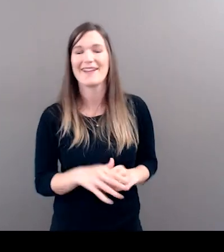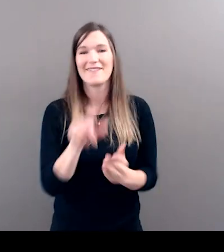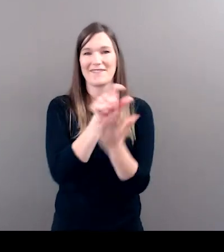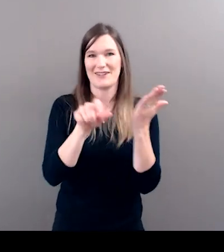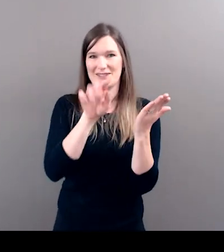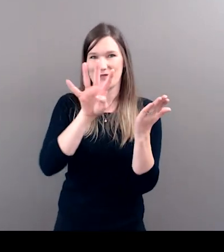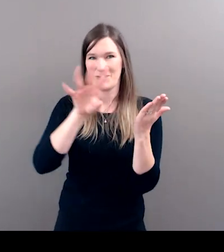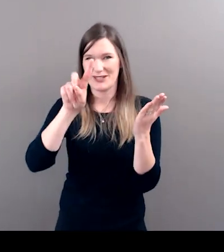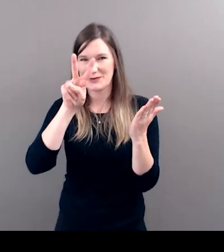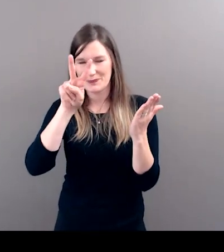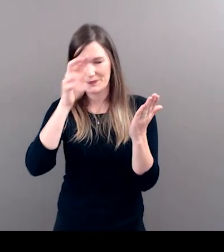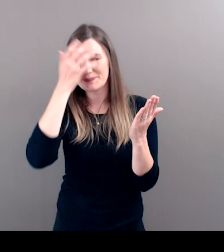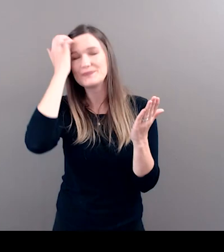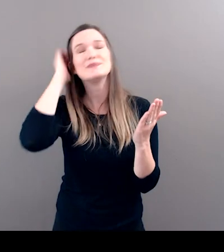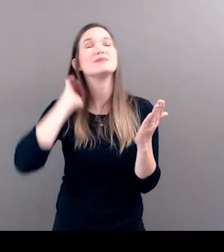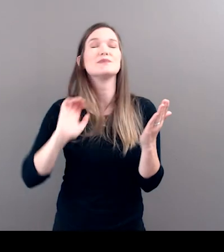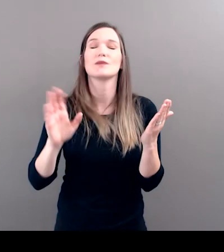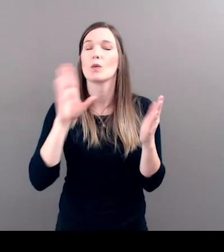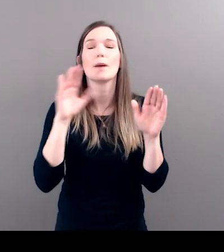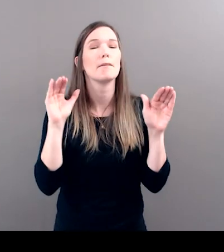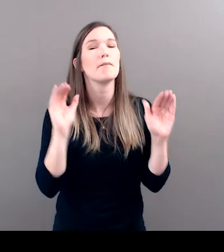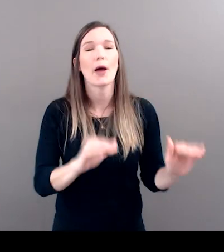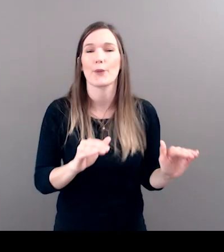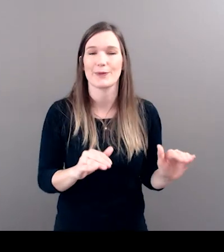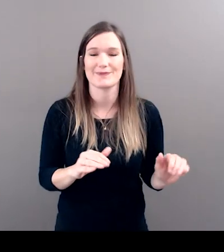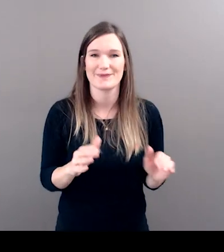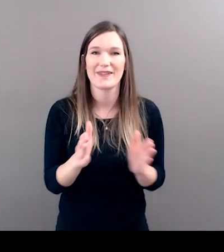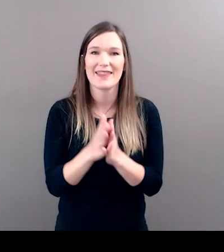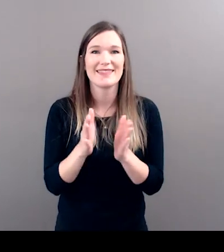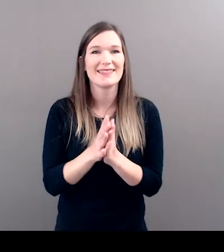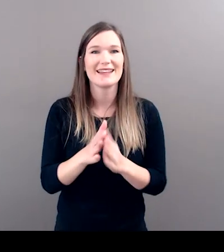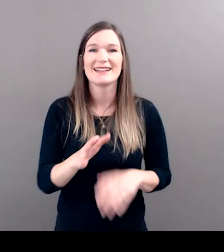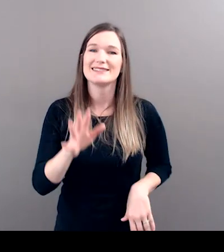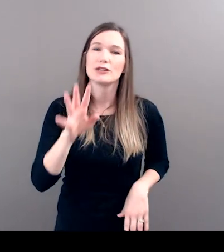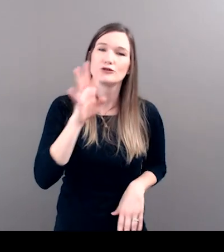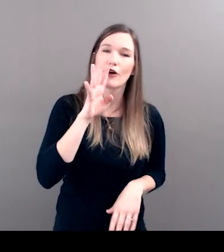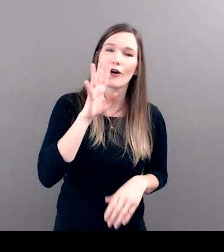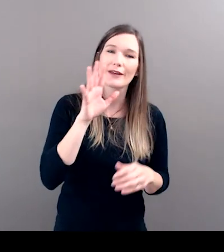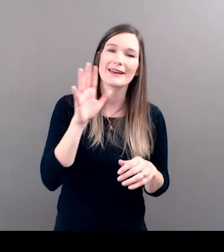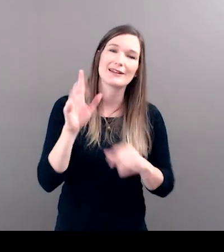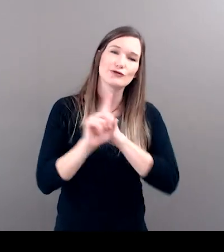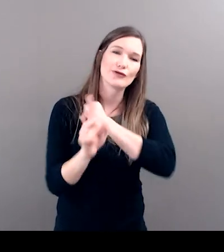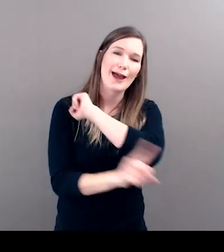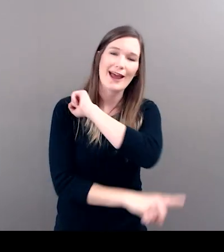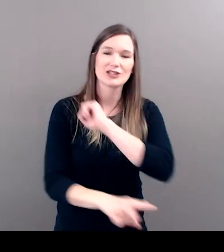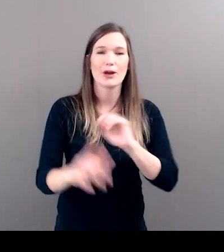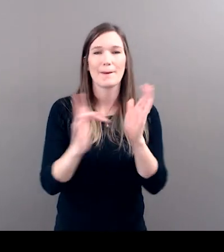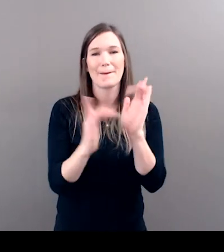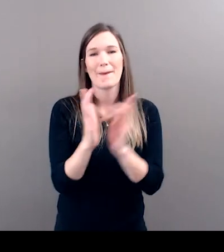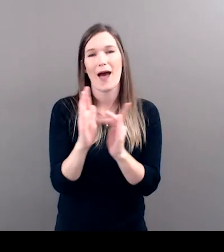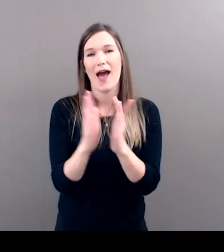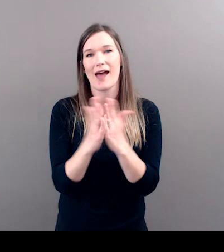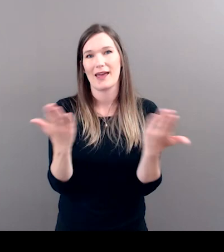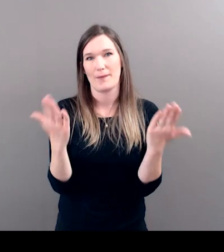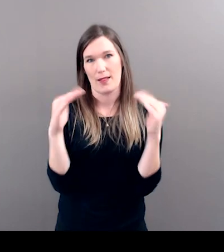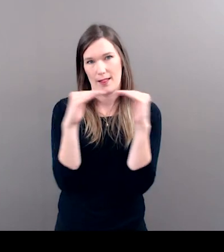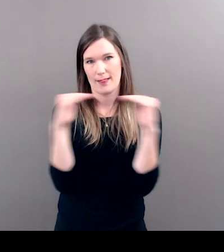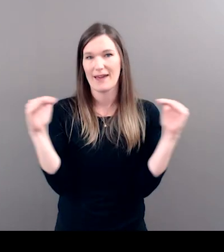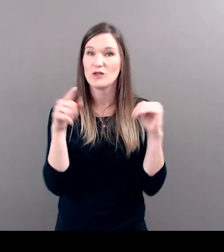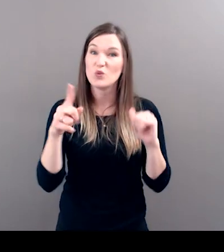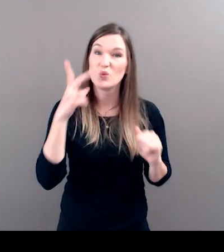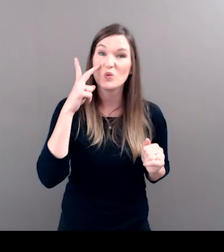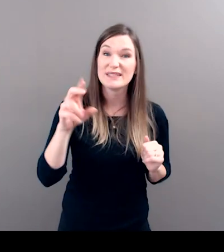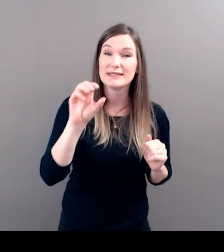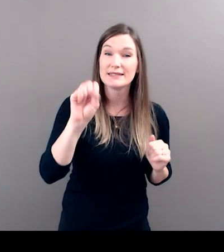whoop him. This is talking trash Bible level. Now, anytime you see soap operas and, you know, drama